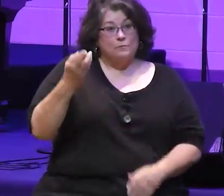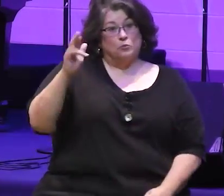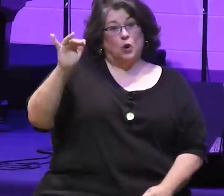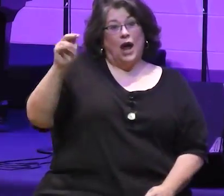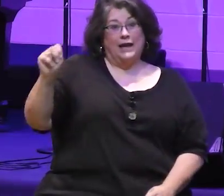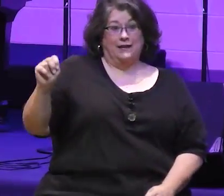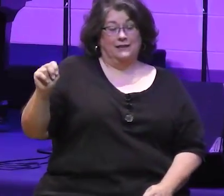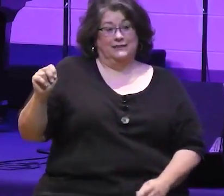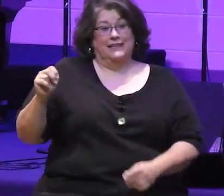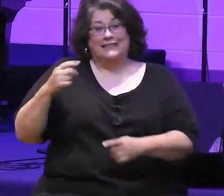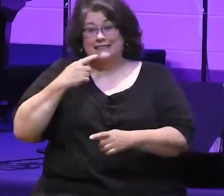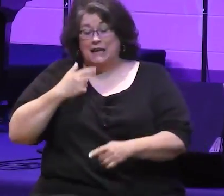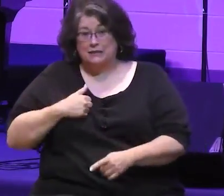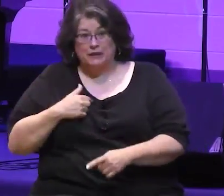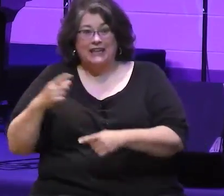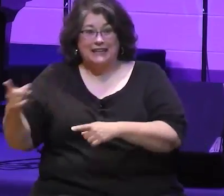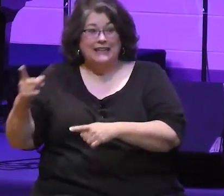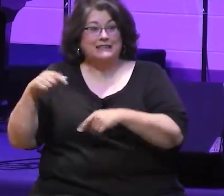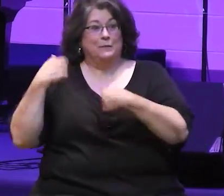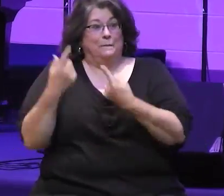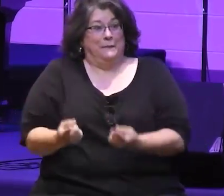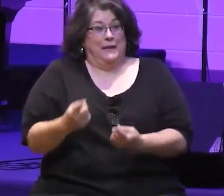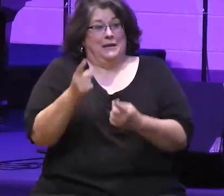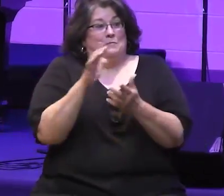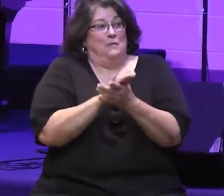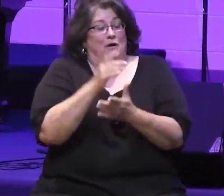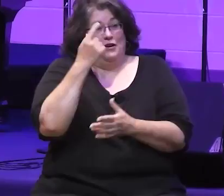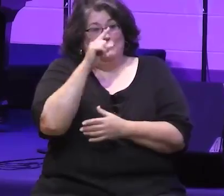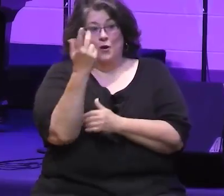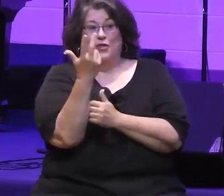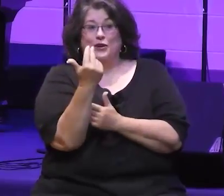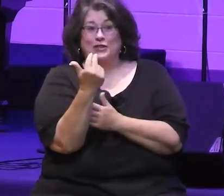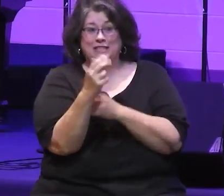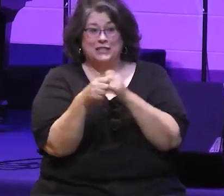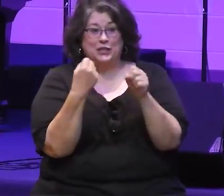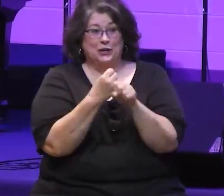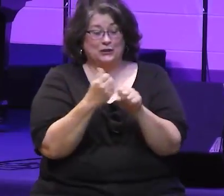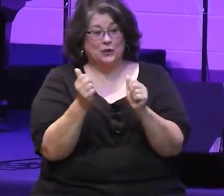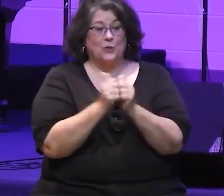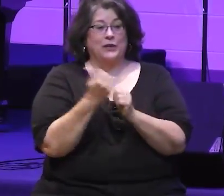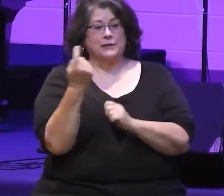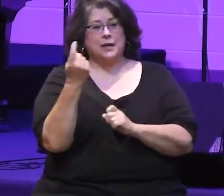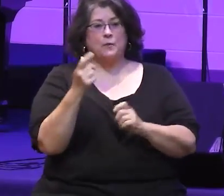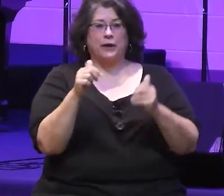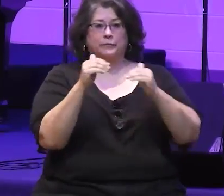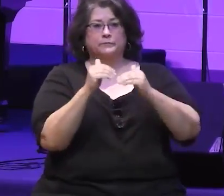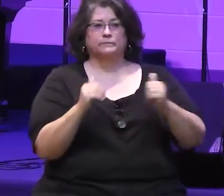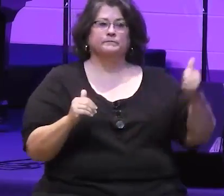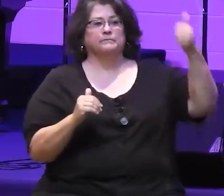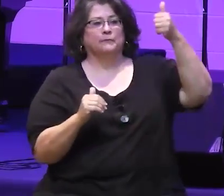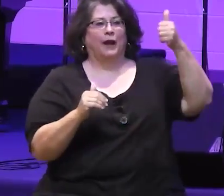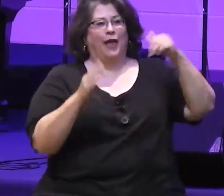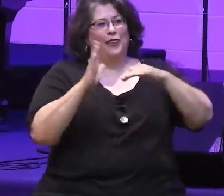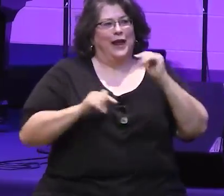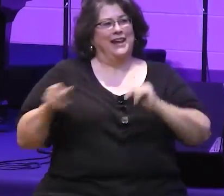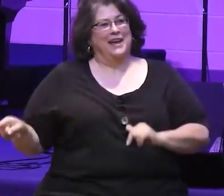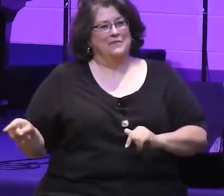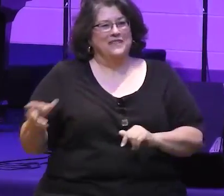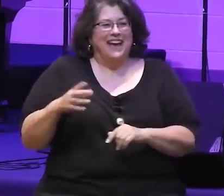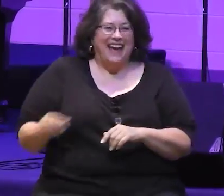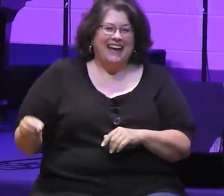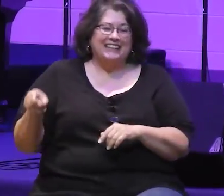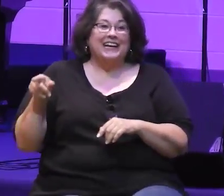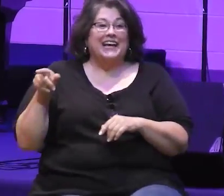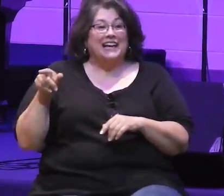married way out of his league for about 13 years. So well done on that. And he works as hard as he can on making sure his kids